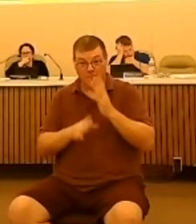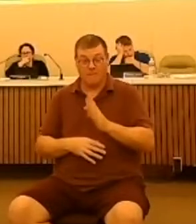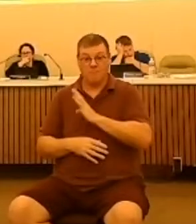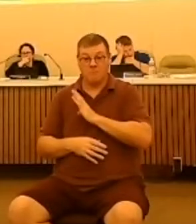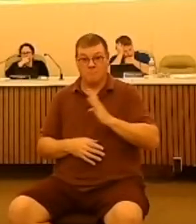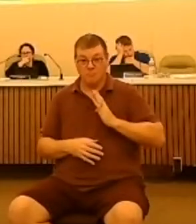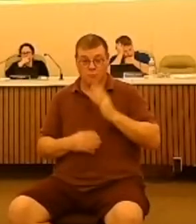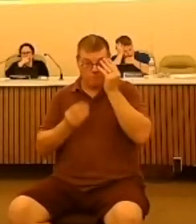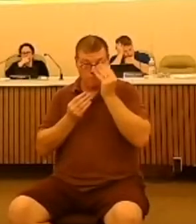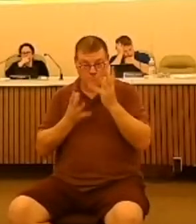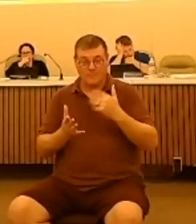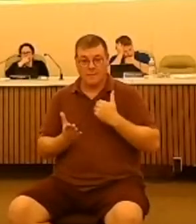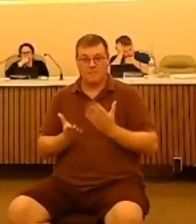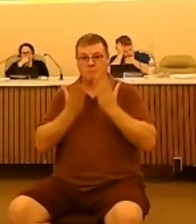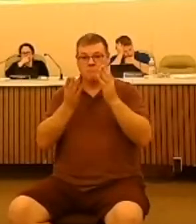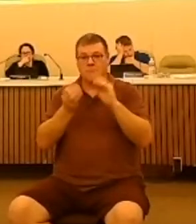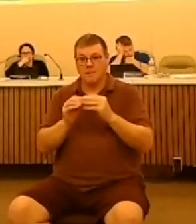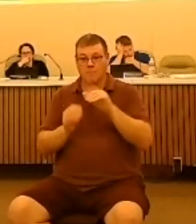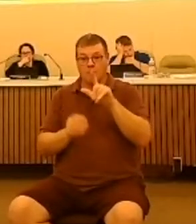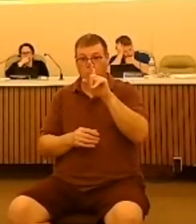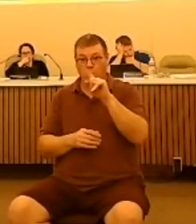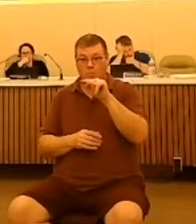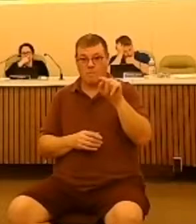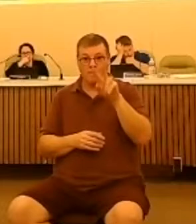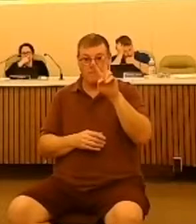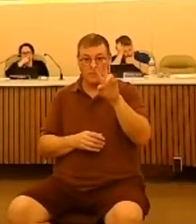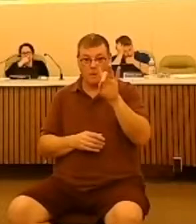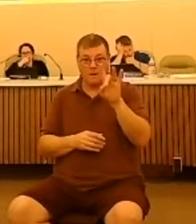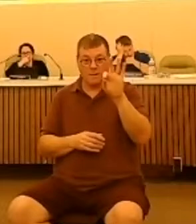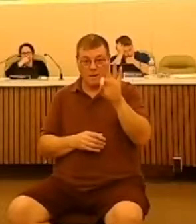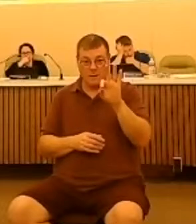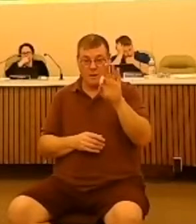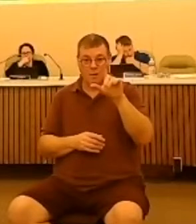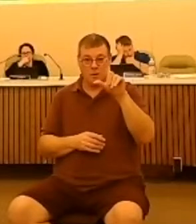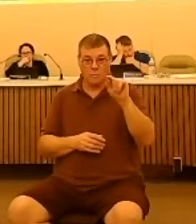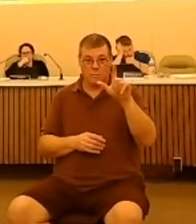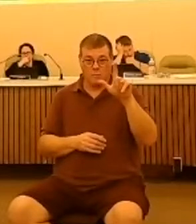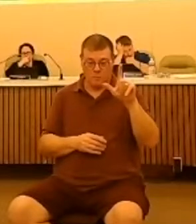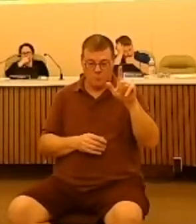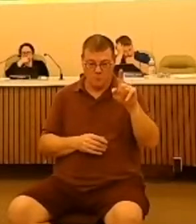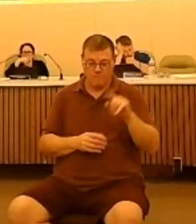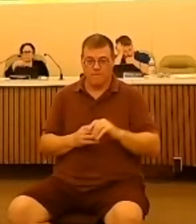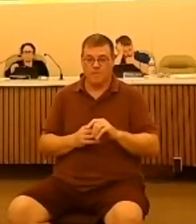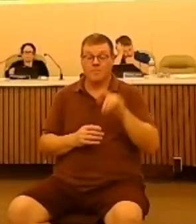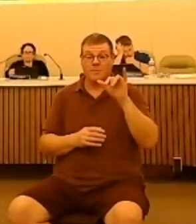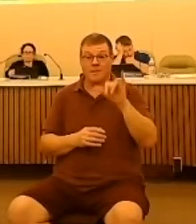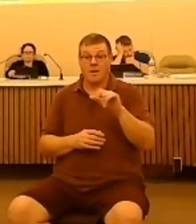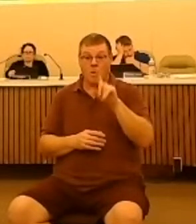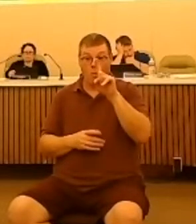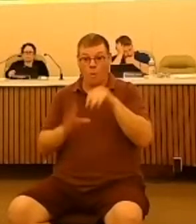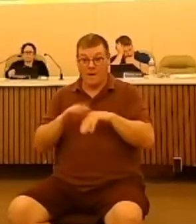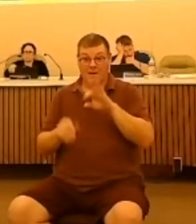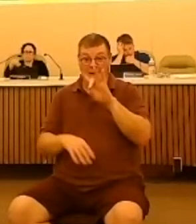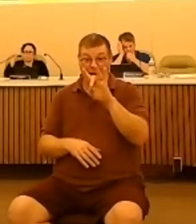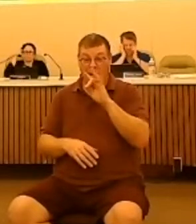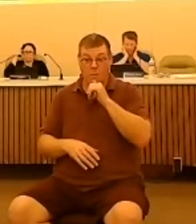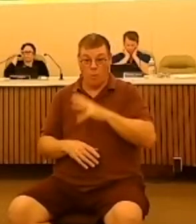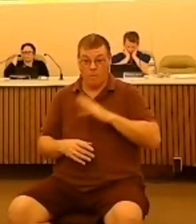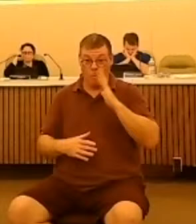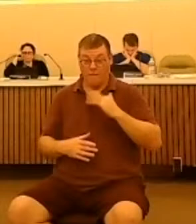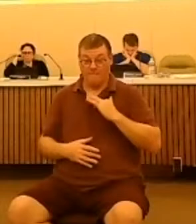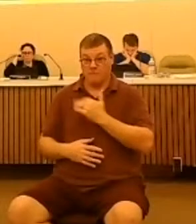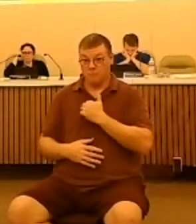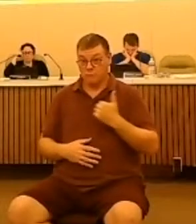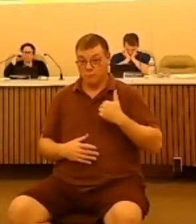fellow board members, I have resolution number 21-289, 2021. Whereas 1 in 8 women will develop breast cancer